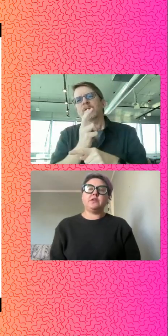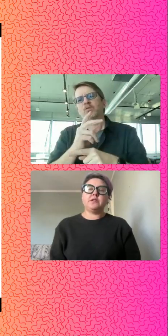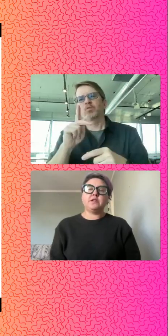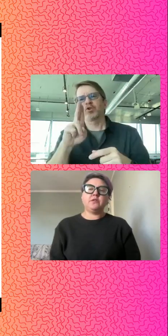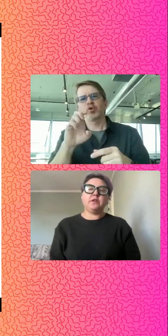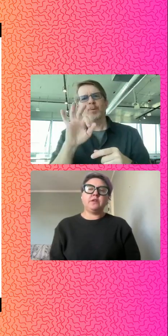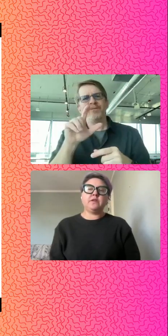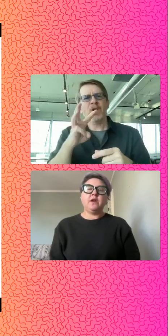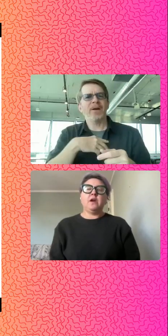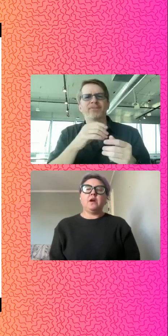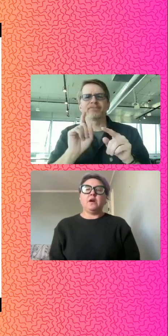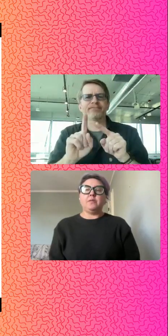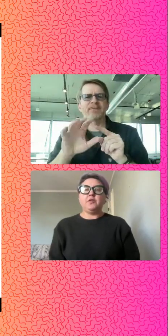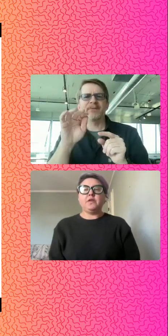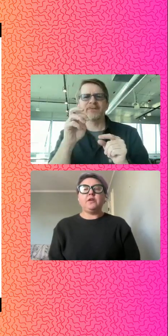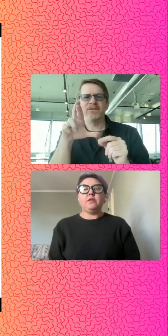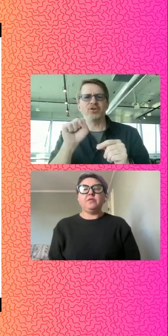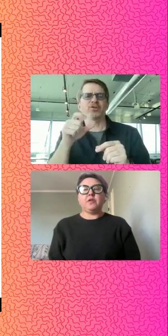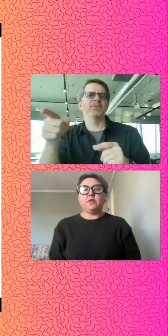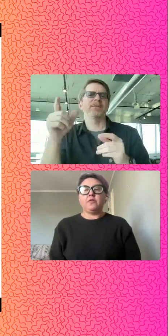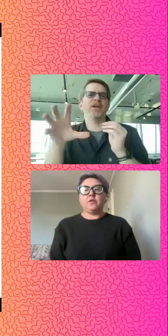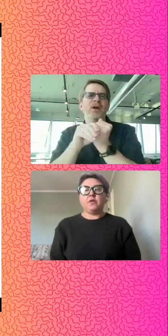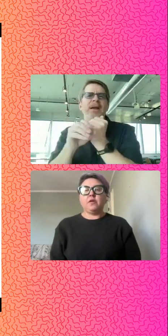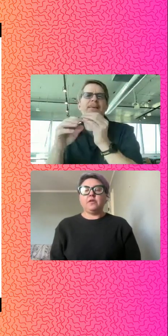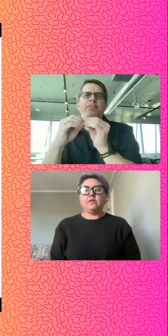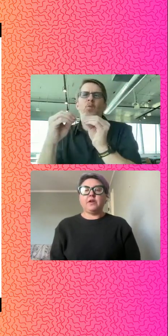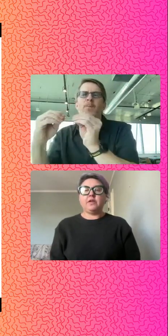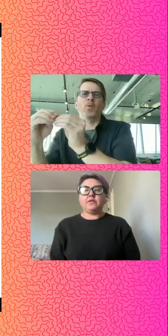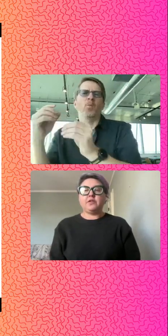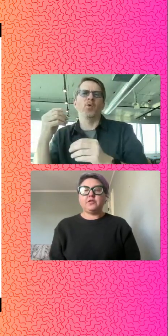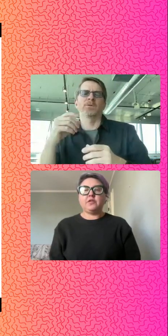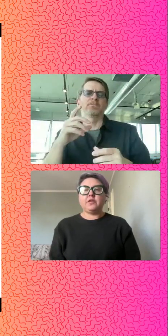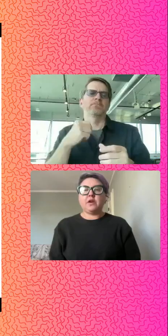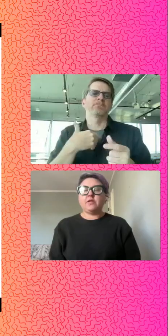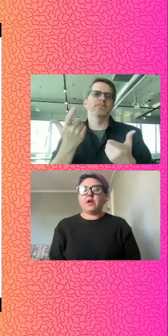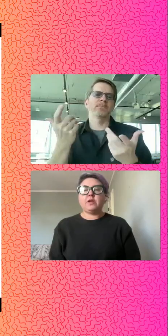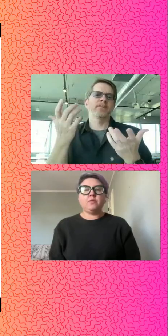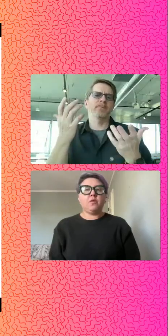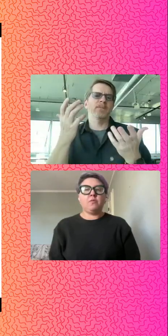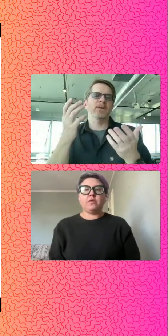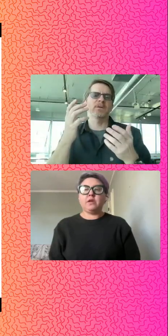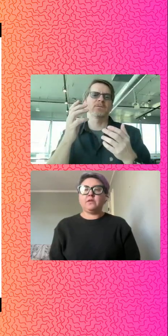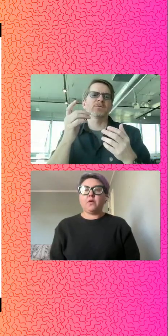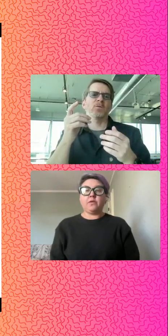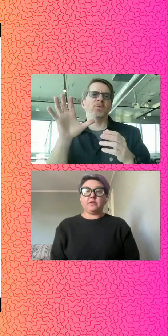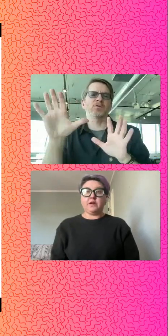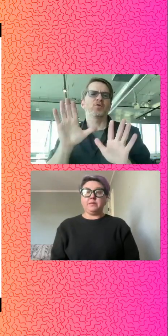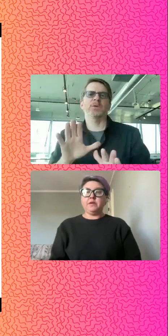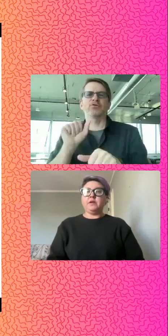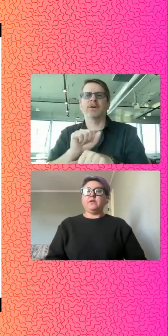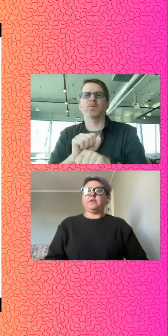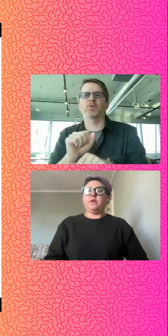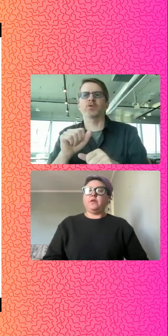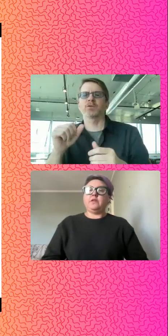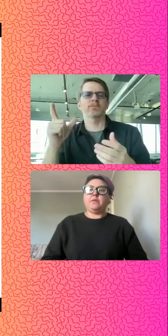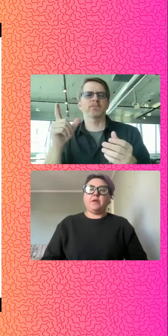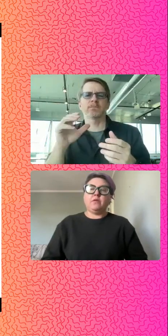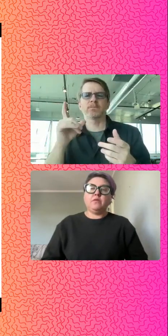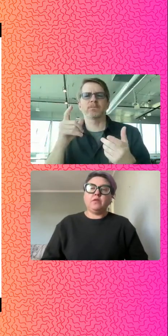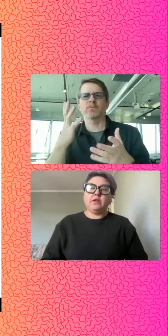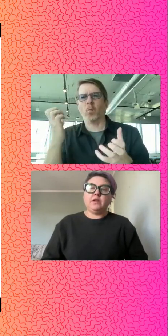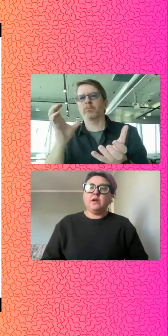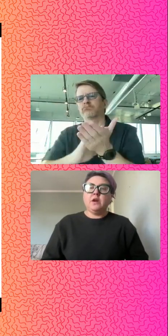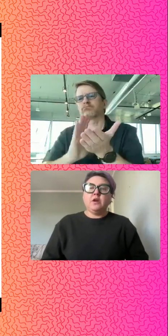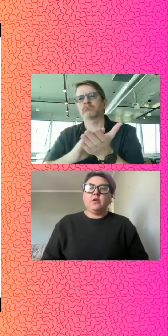The efficiency increase, using Kubeflow for various features. They're adding more and more things all the time. So it's